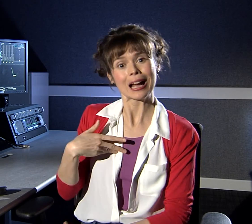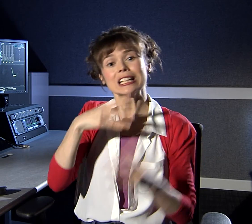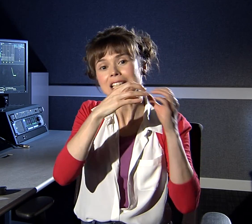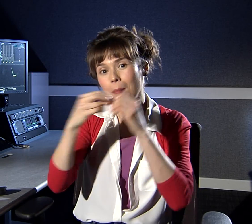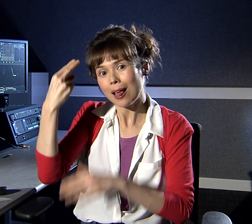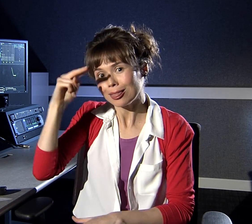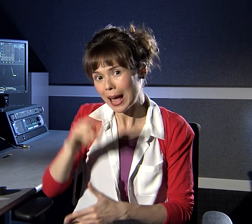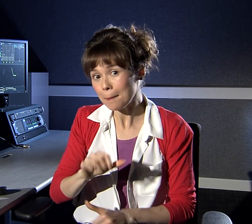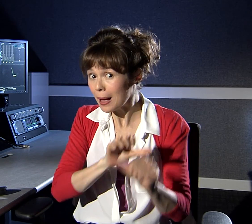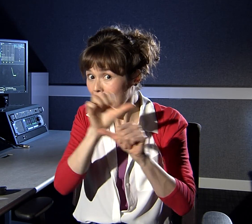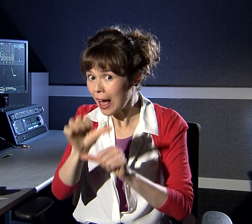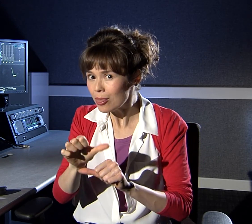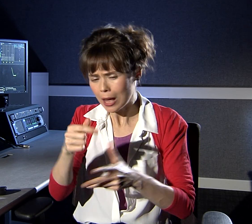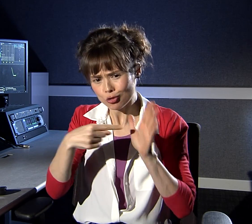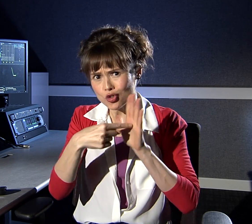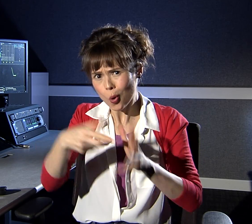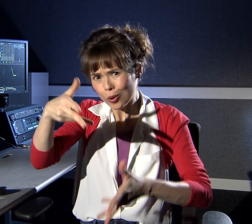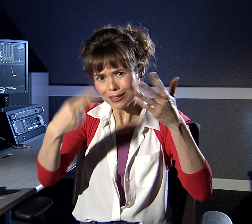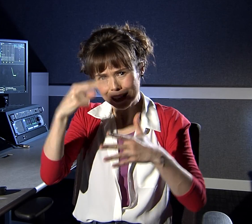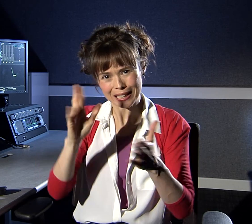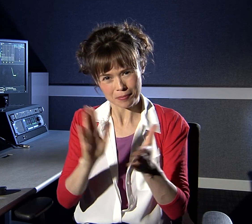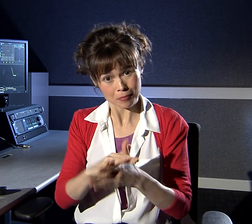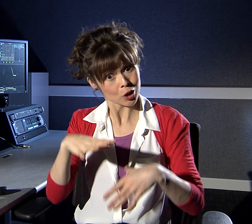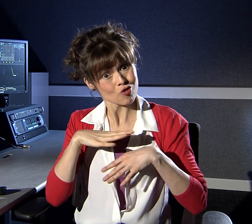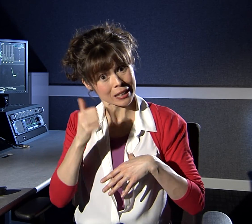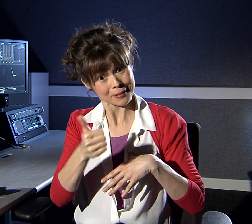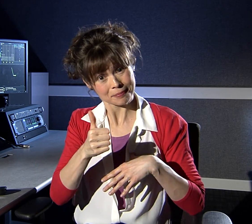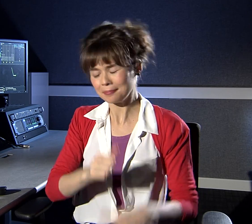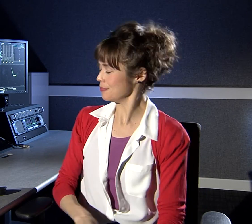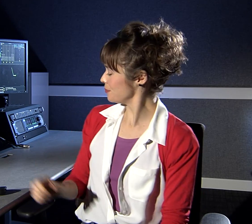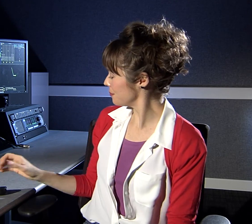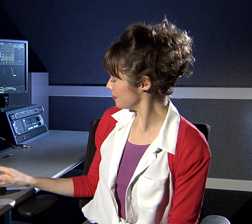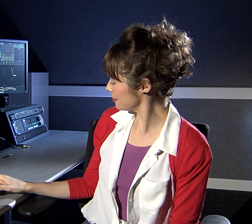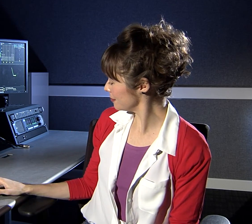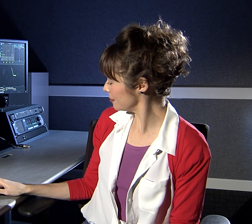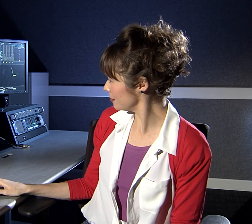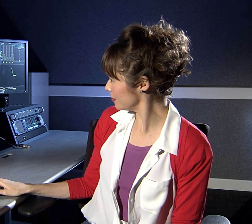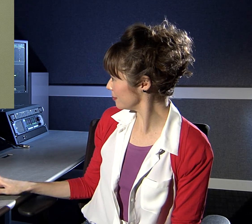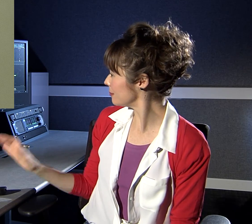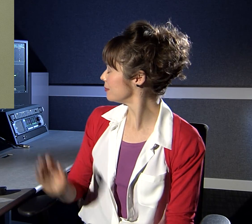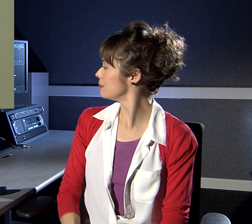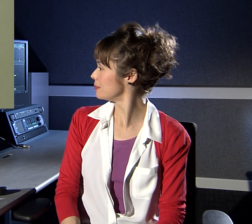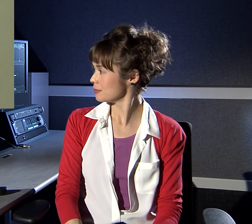I'm going to show a photo of each character, fingerspell their name, and then show you the sign name. Here we go.